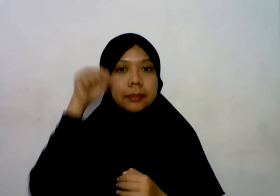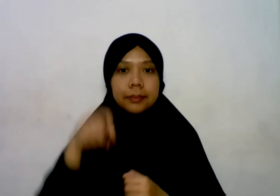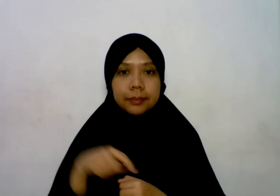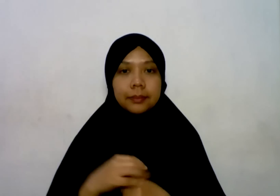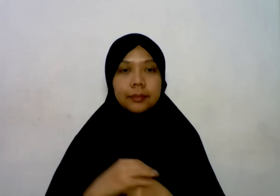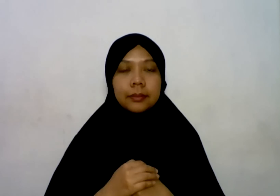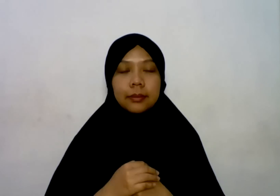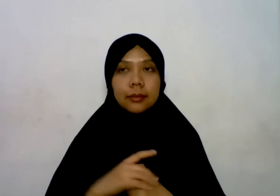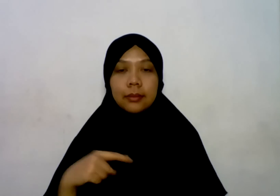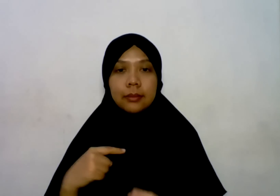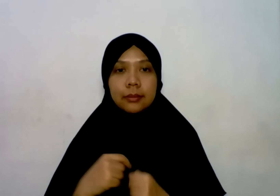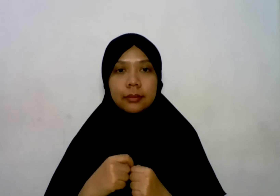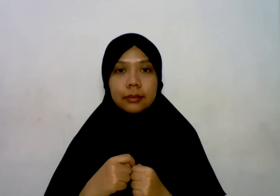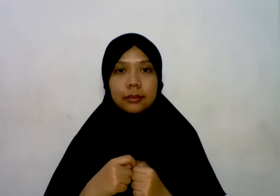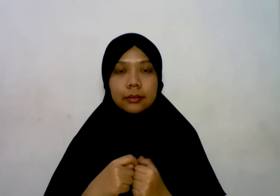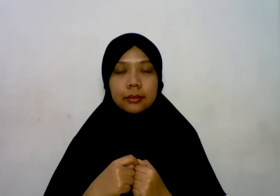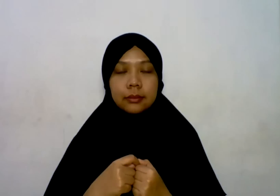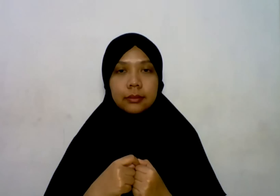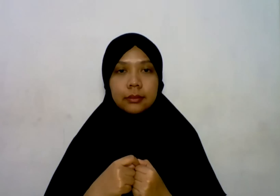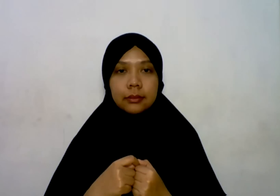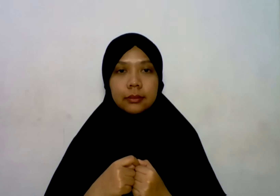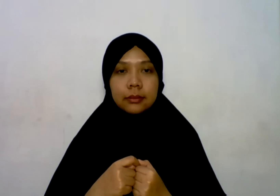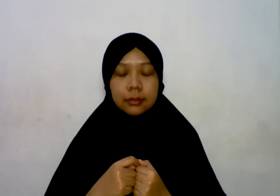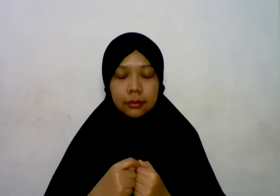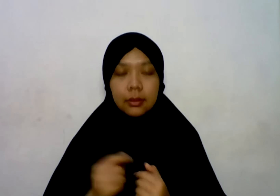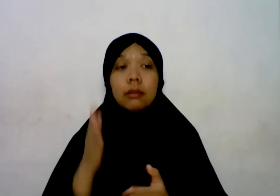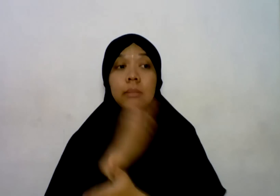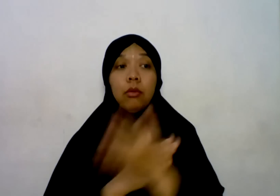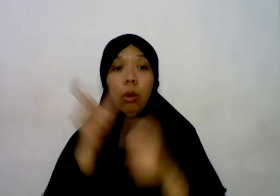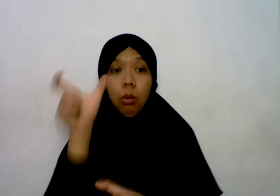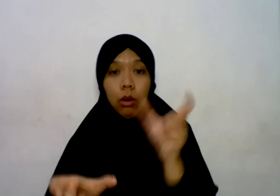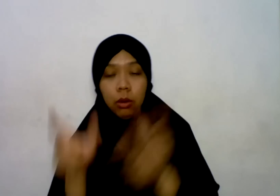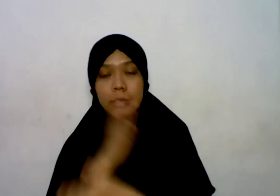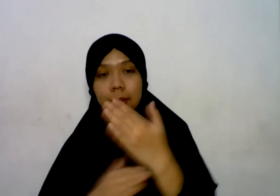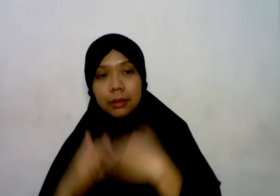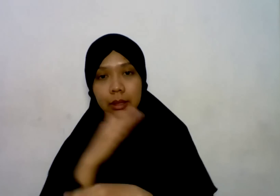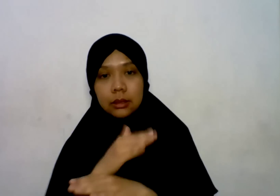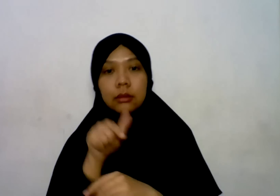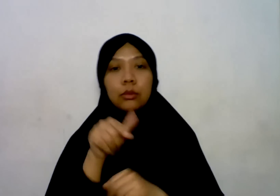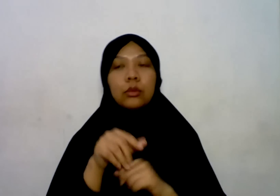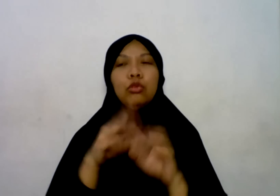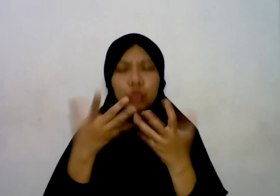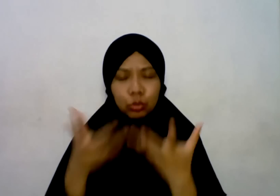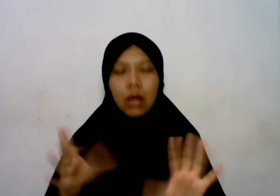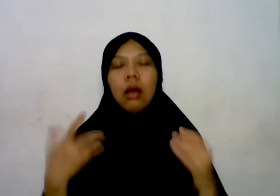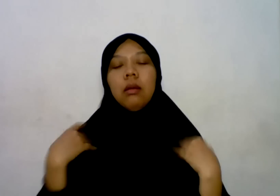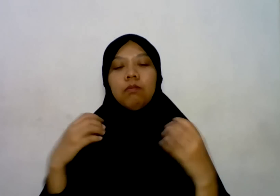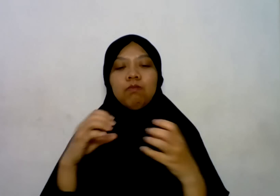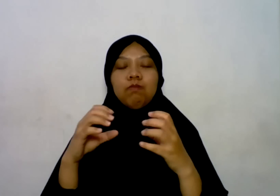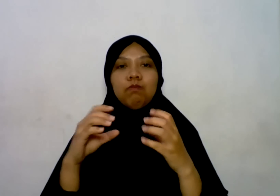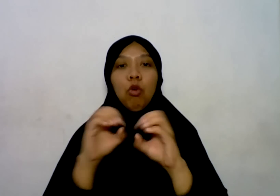is, to what extent disabled people are already organizing